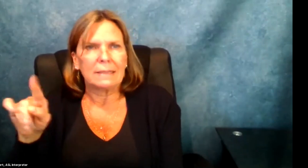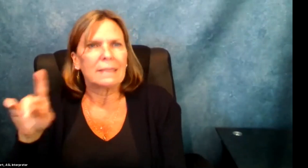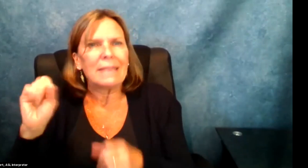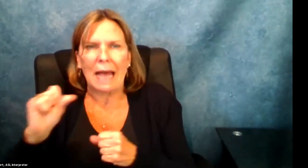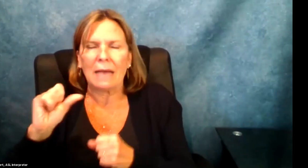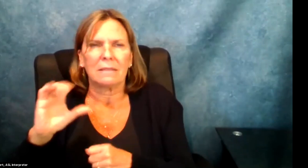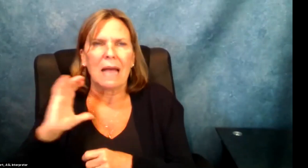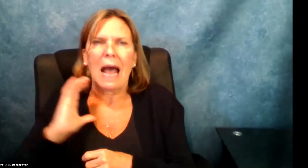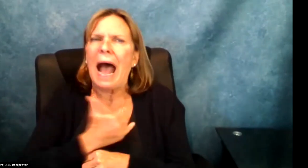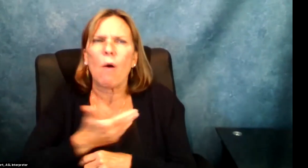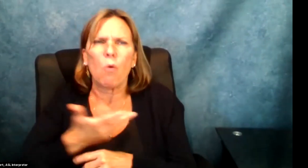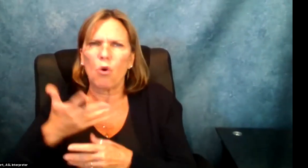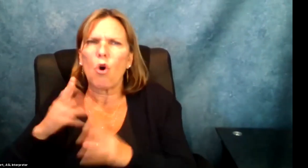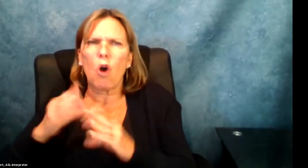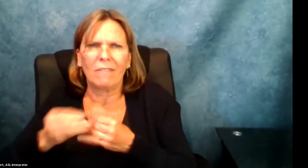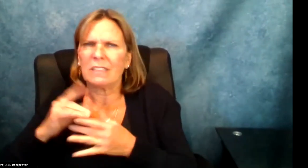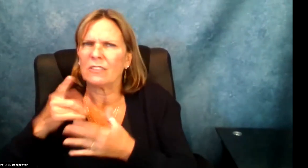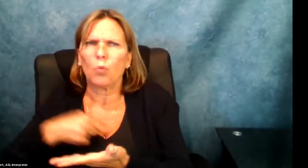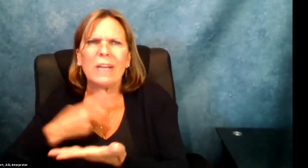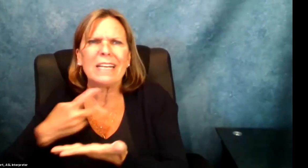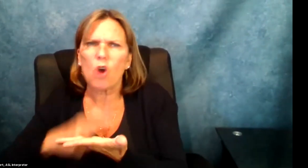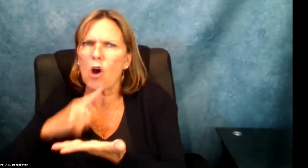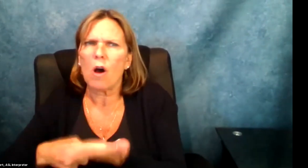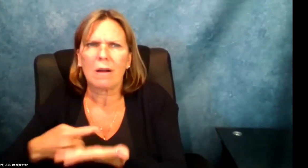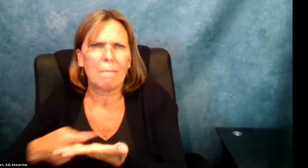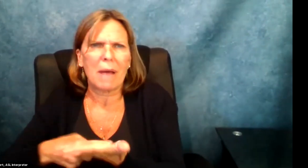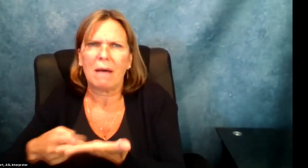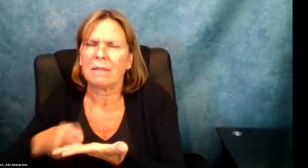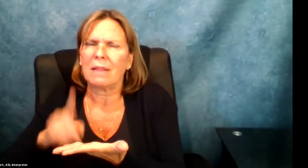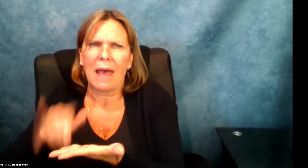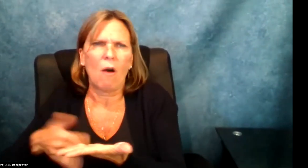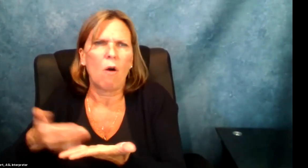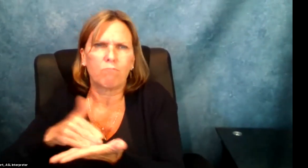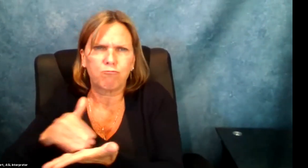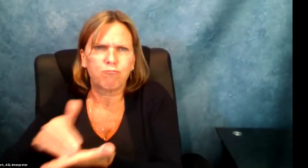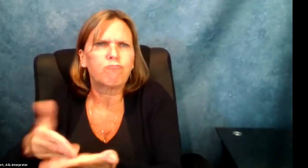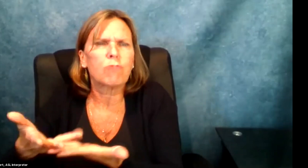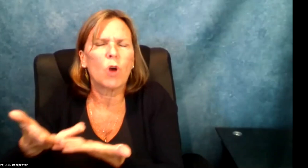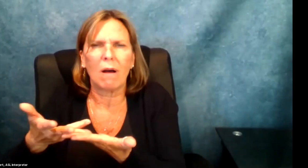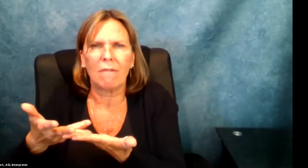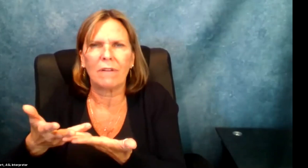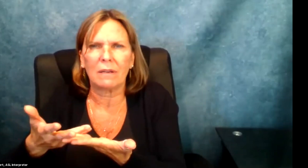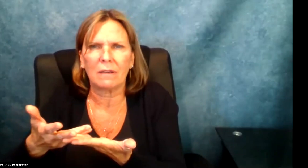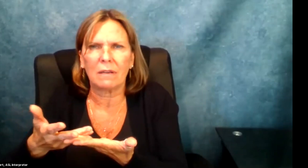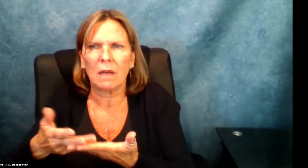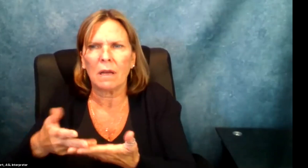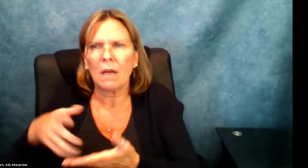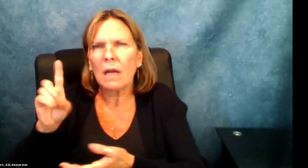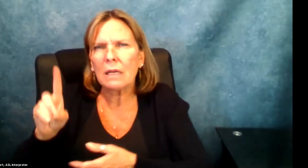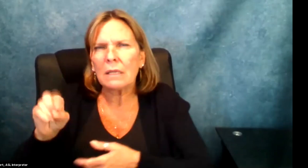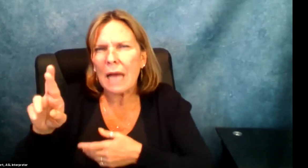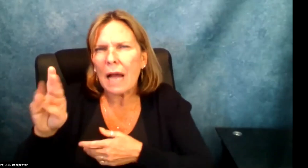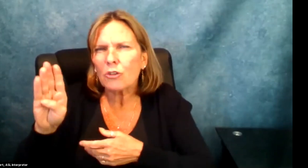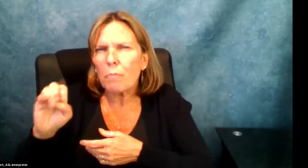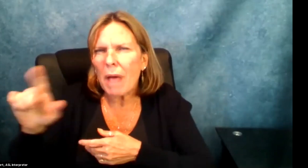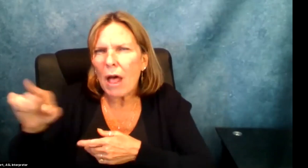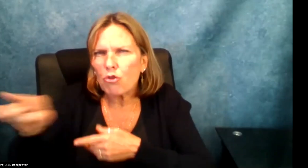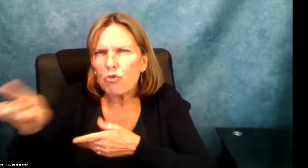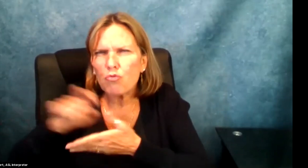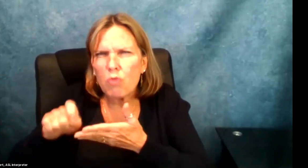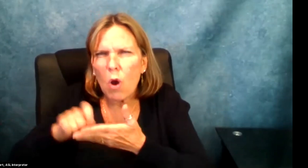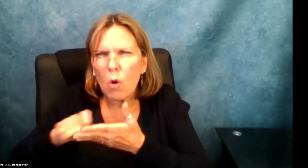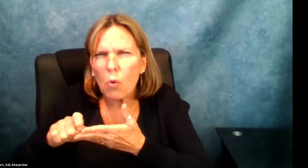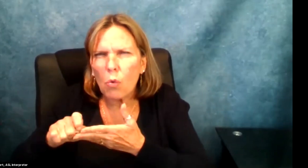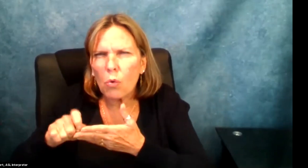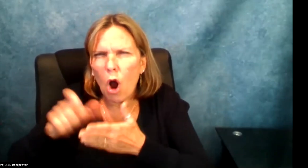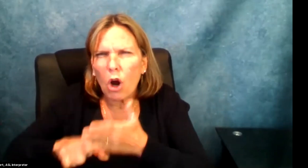And just to go back to something that Dr. Bell wrote a number of months ago, that was, I can't remember where it was published, Dr.